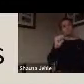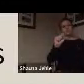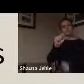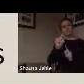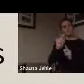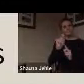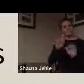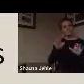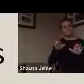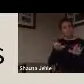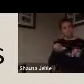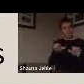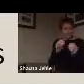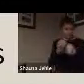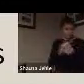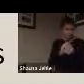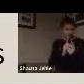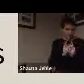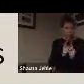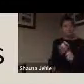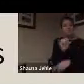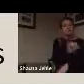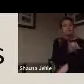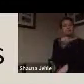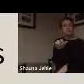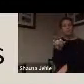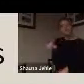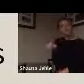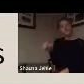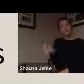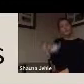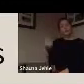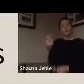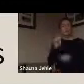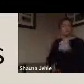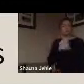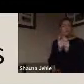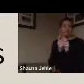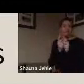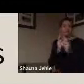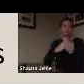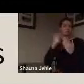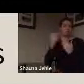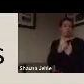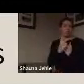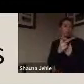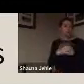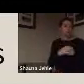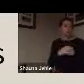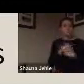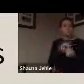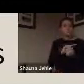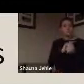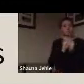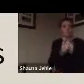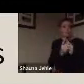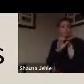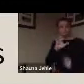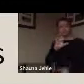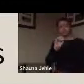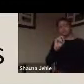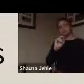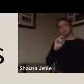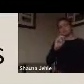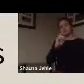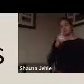in translation is very similar to what our other translation programs are. The translation consulting or